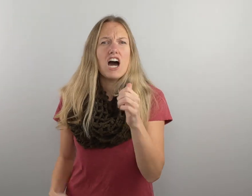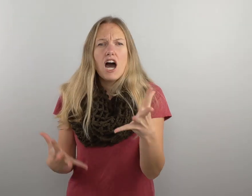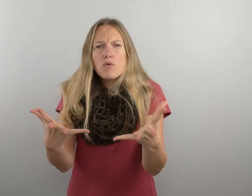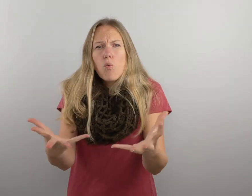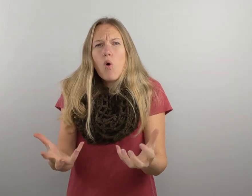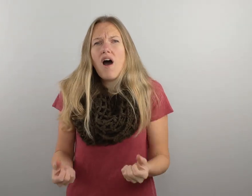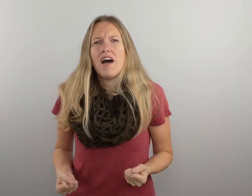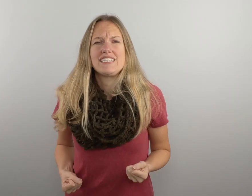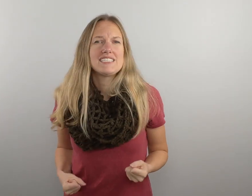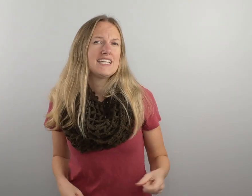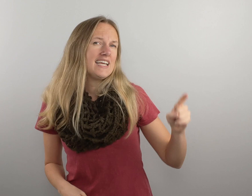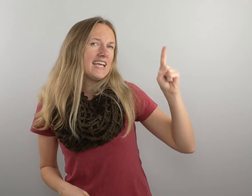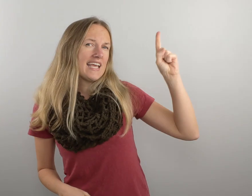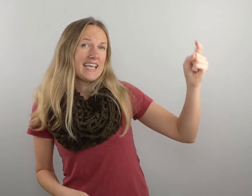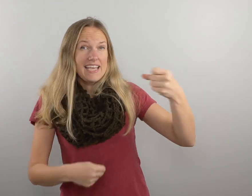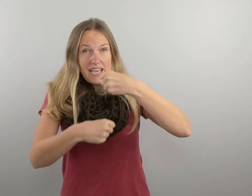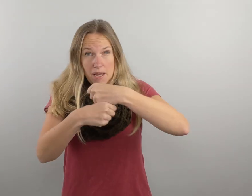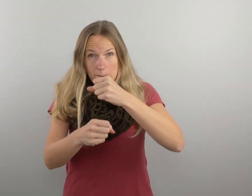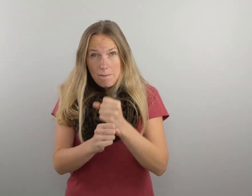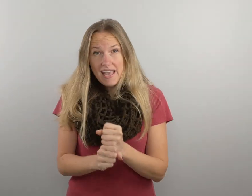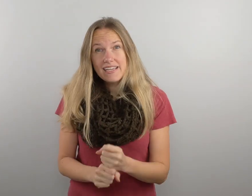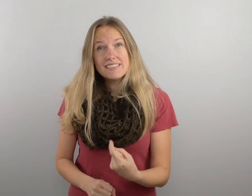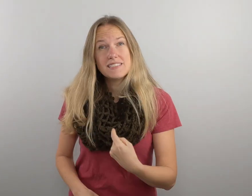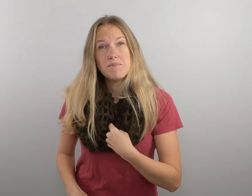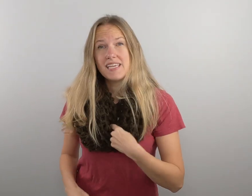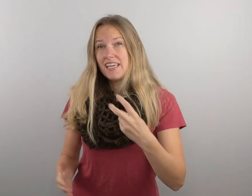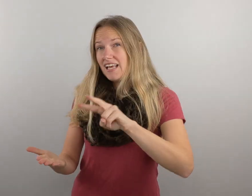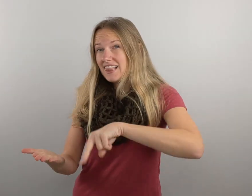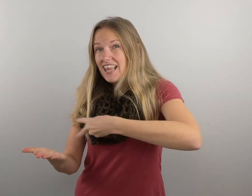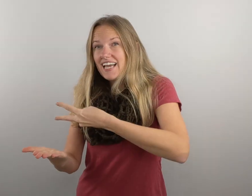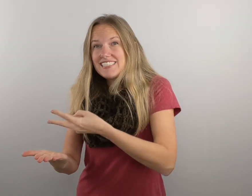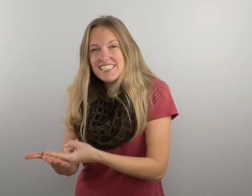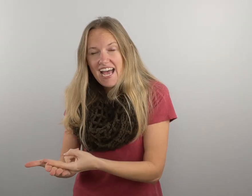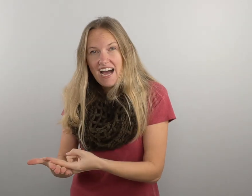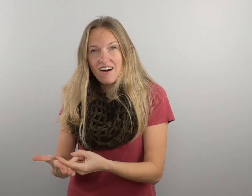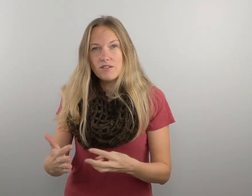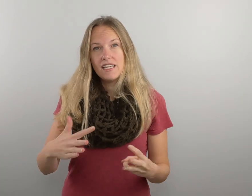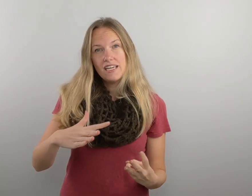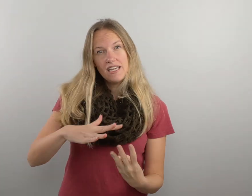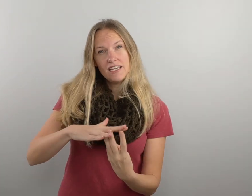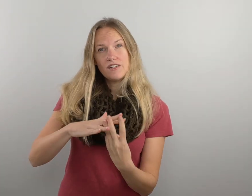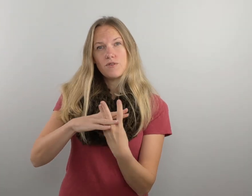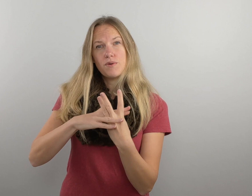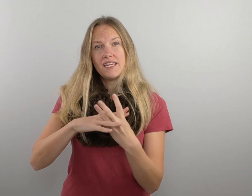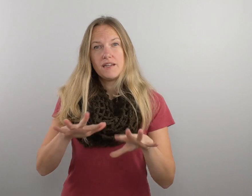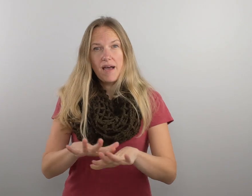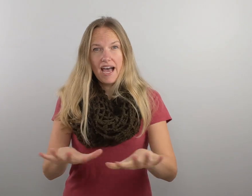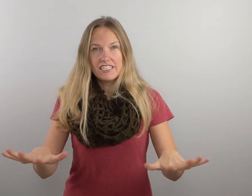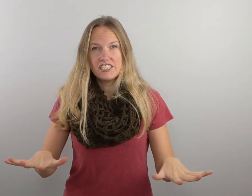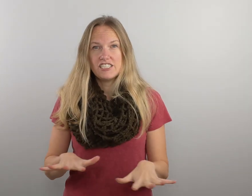not want. He makes me lie down in green